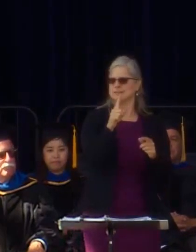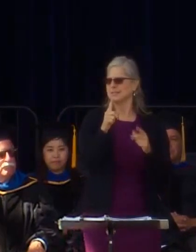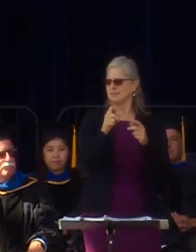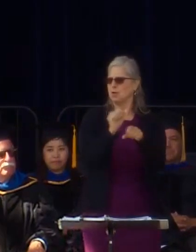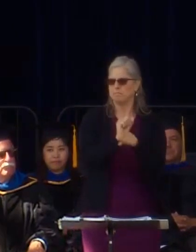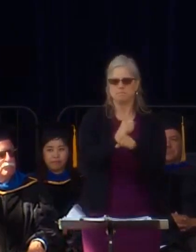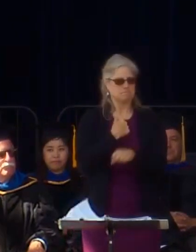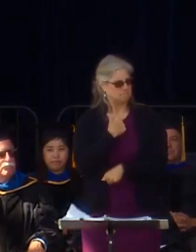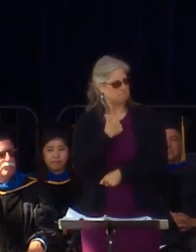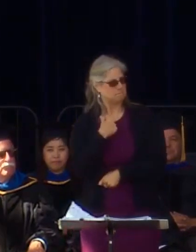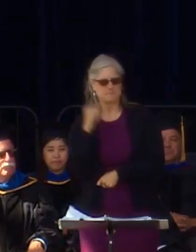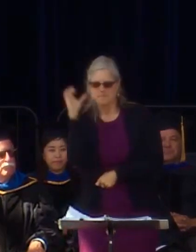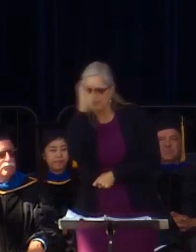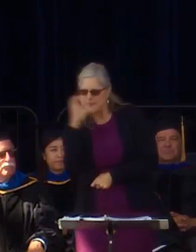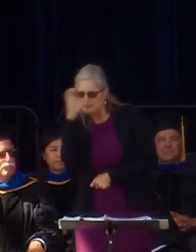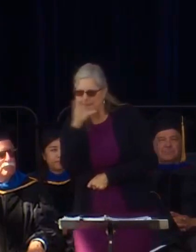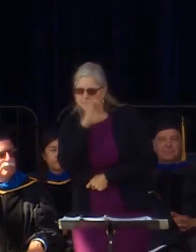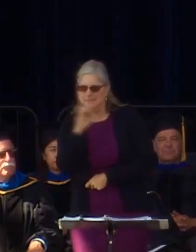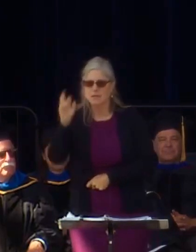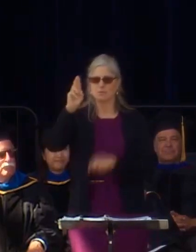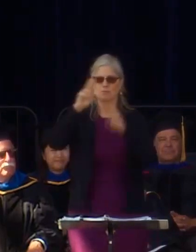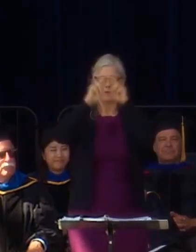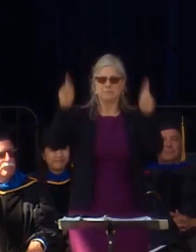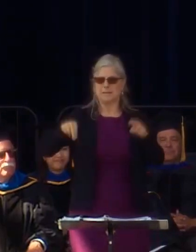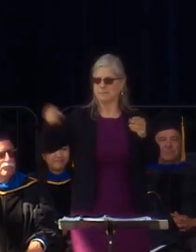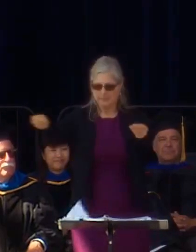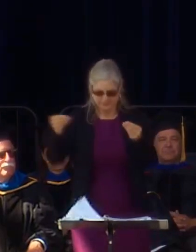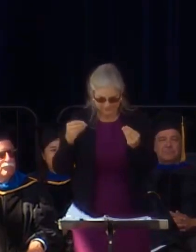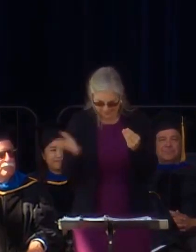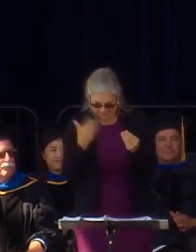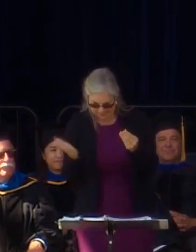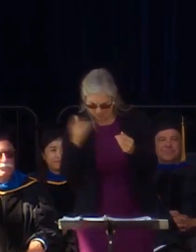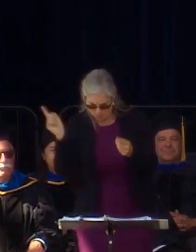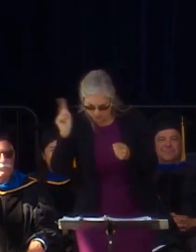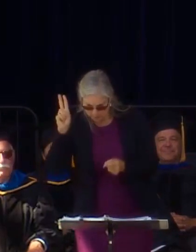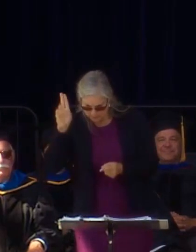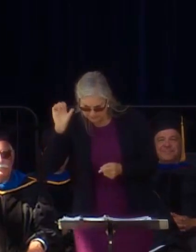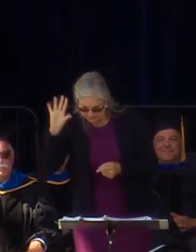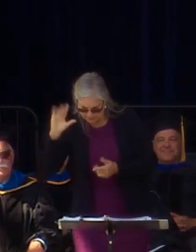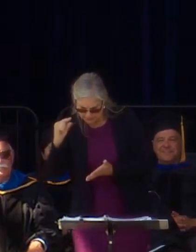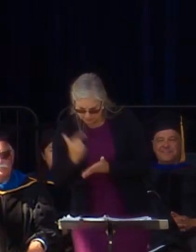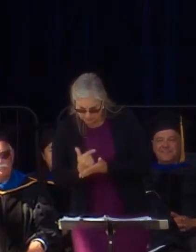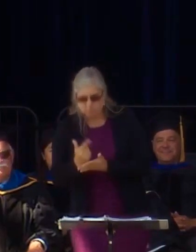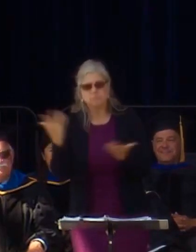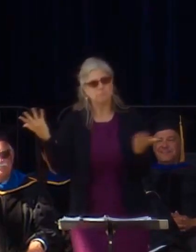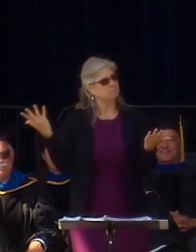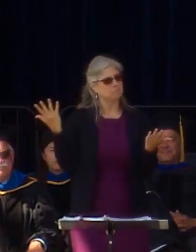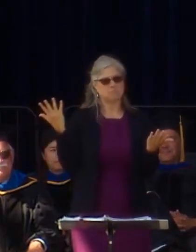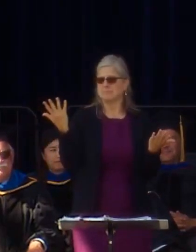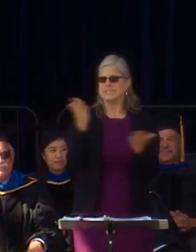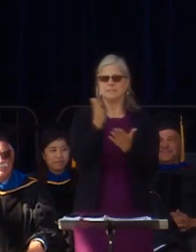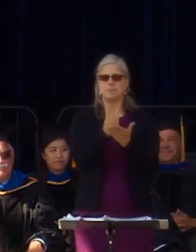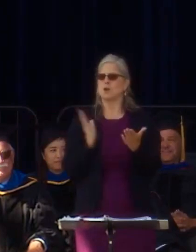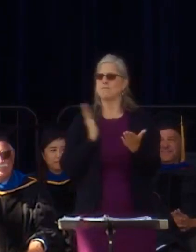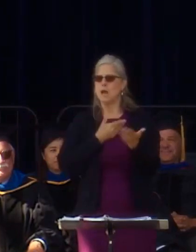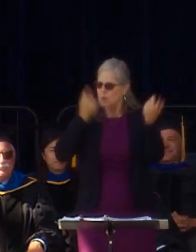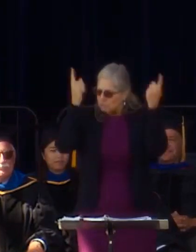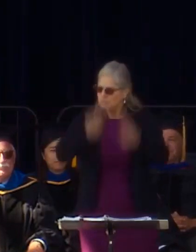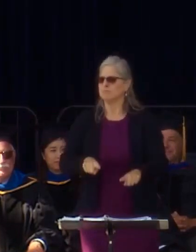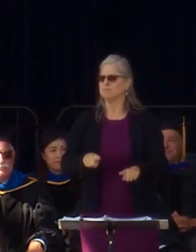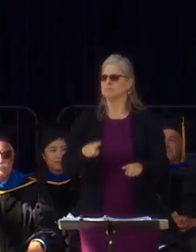personally always look out for gauchos on incoming resumes. It's part of the deal to pay it